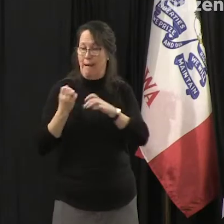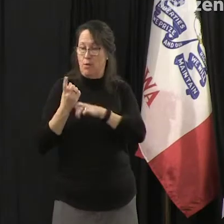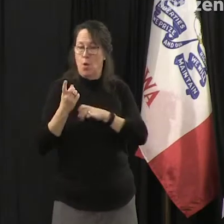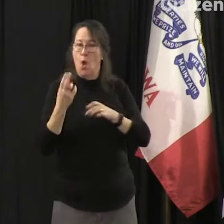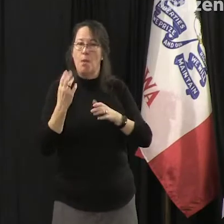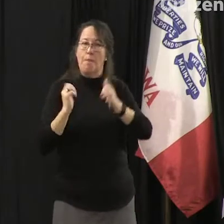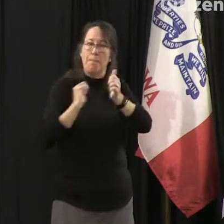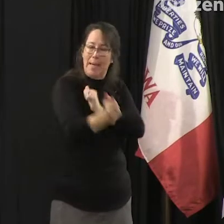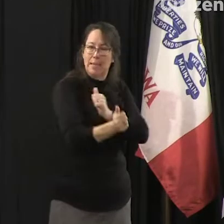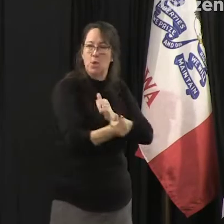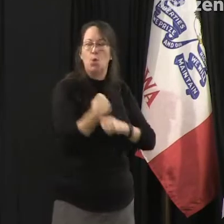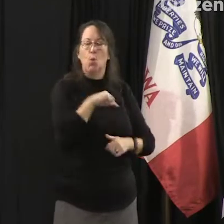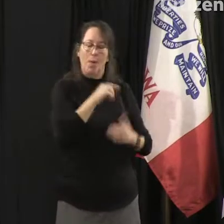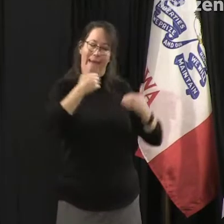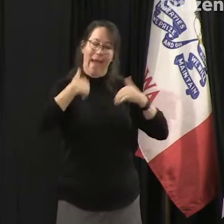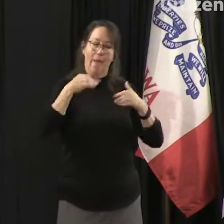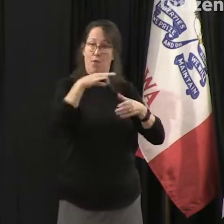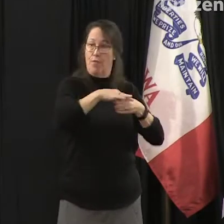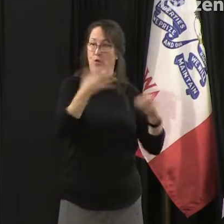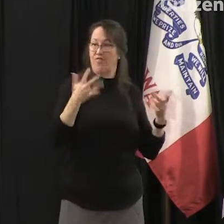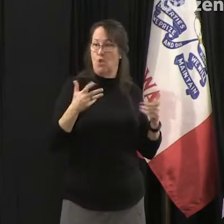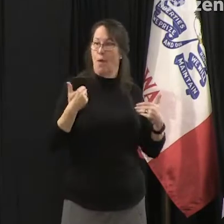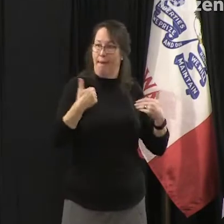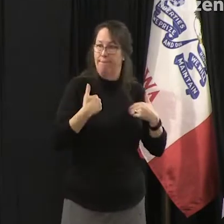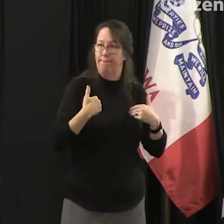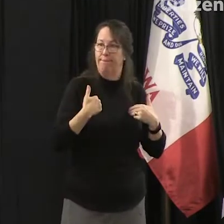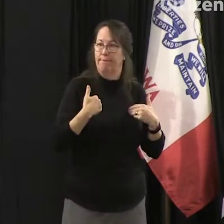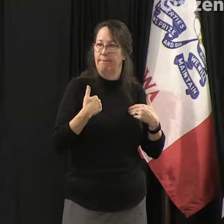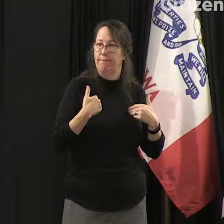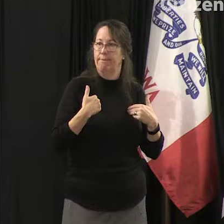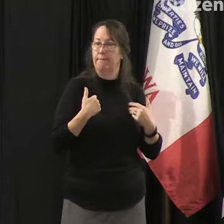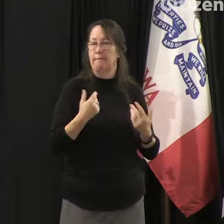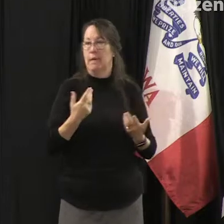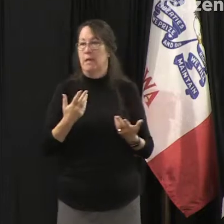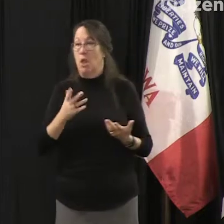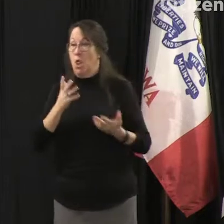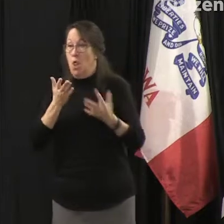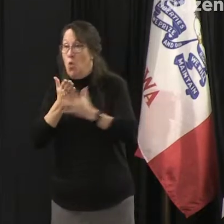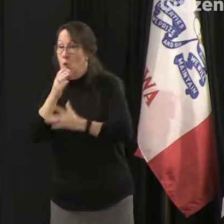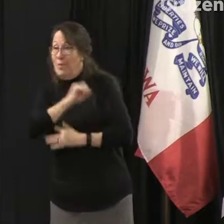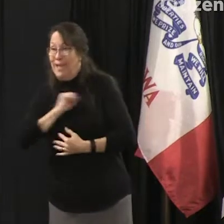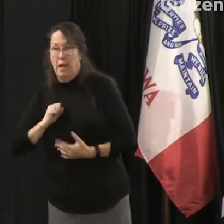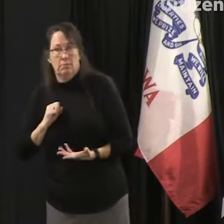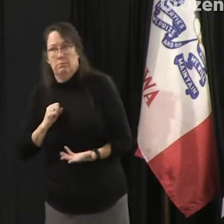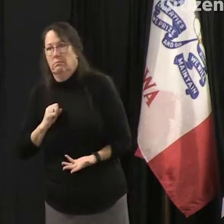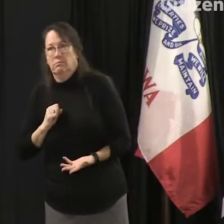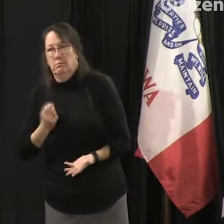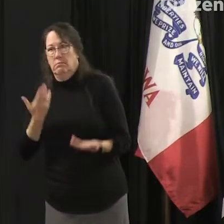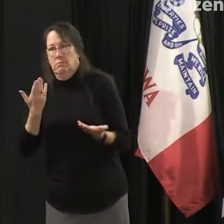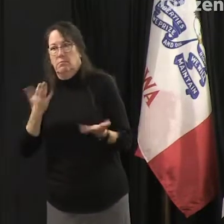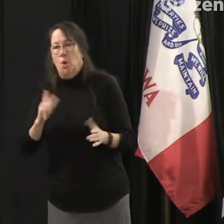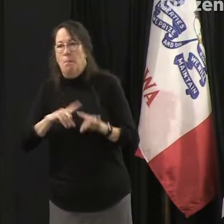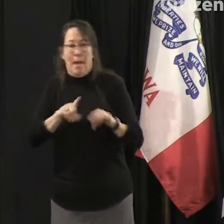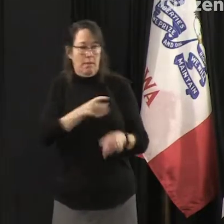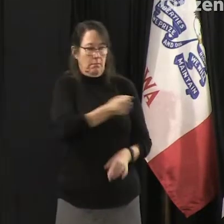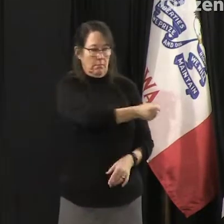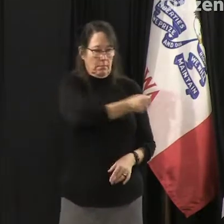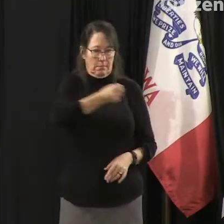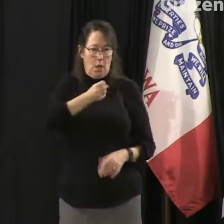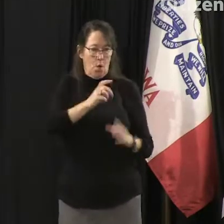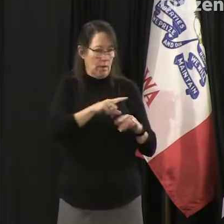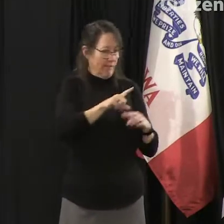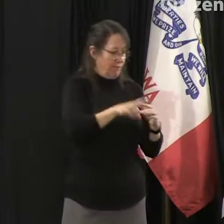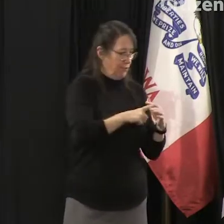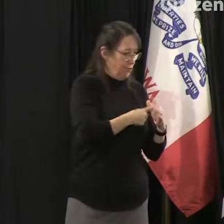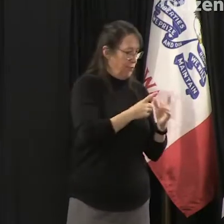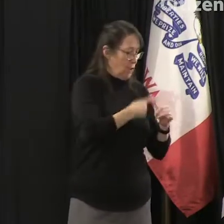hope they'll pass it, because we have the votes to pass it. I'm not saying it'll get through the Senate, but at least it lays down a mark. And